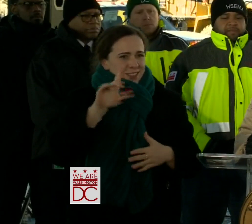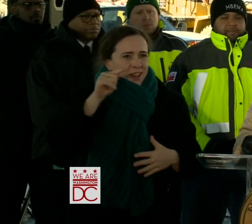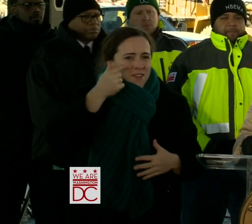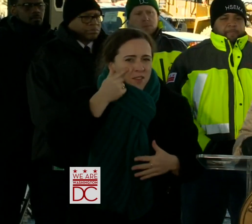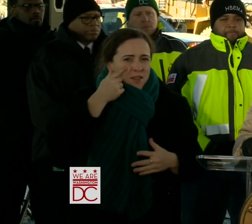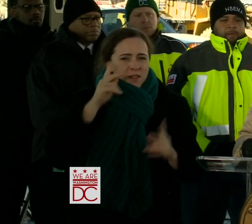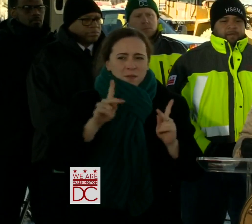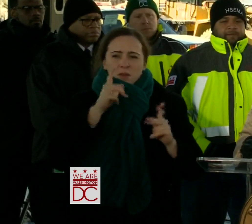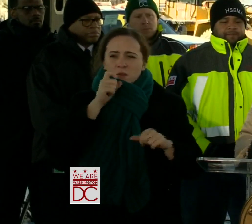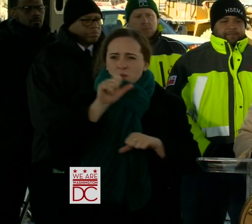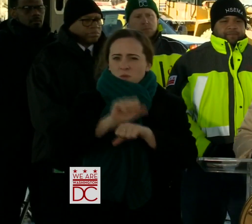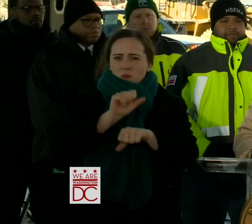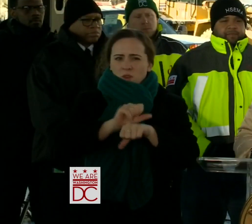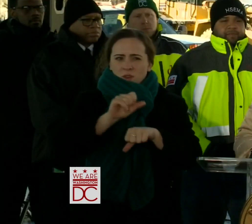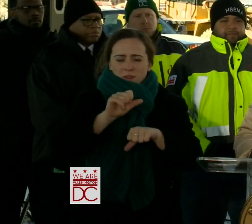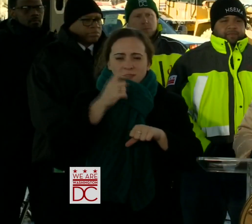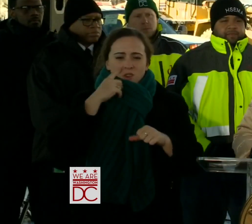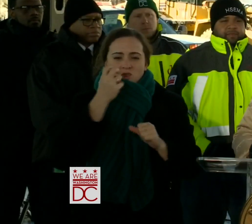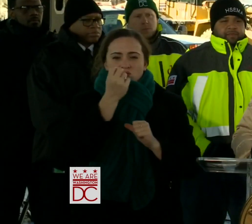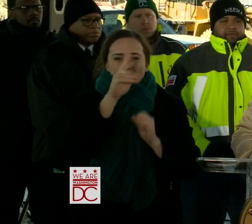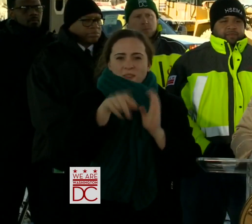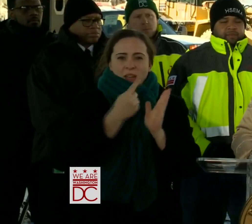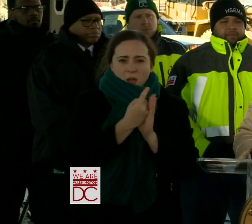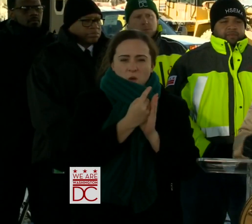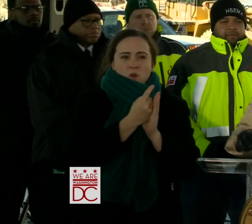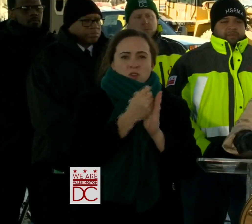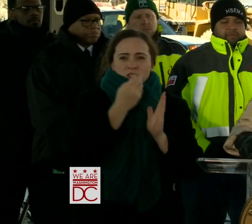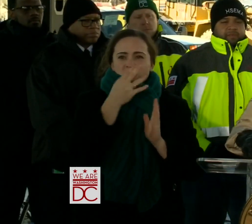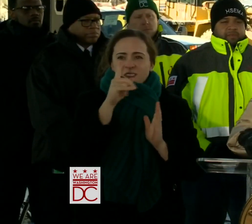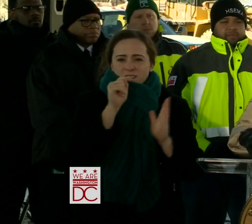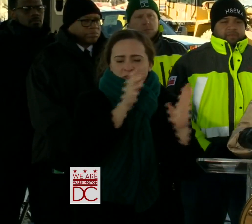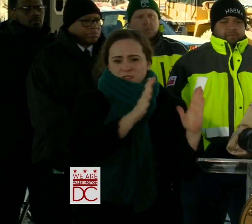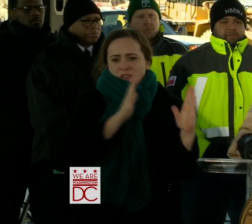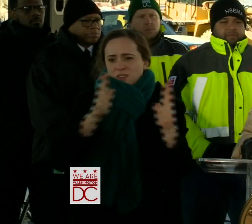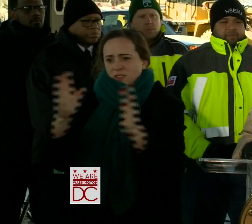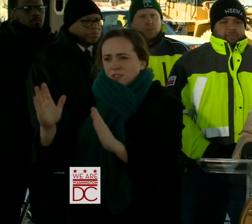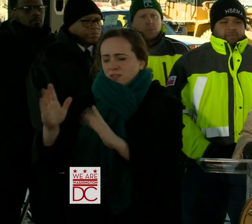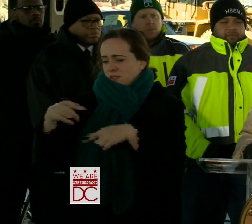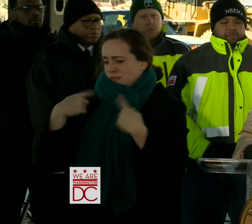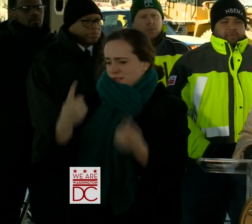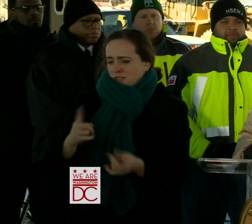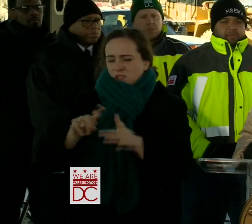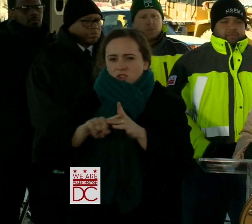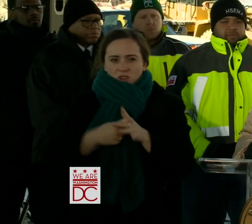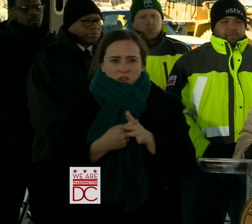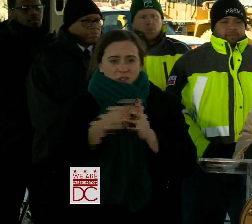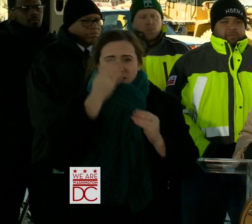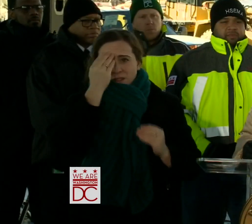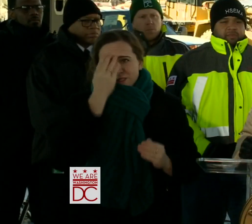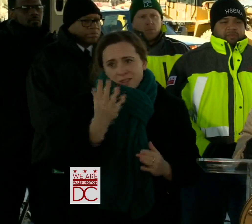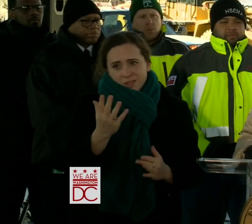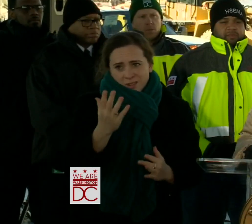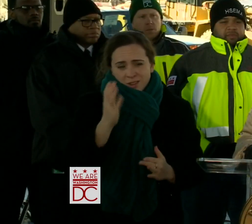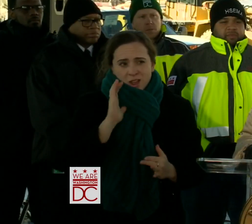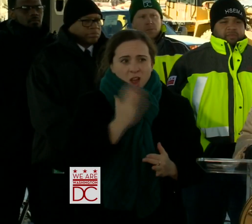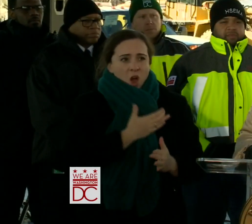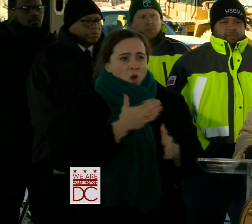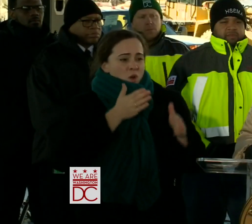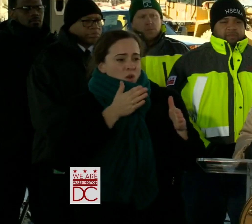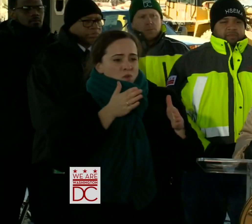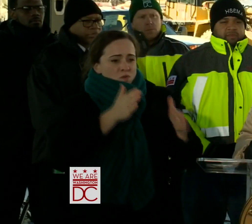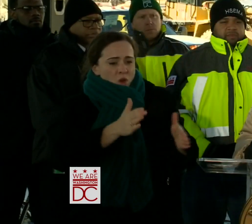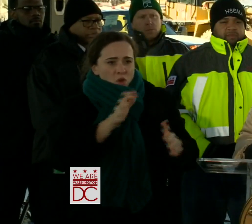who have been working on 12-hour shifts since this storm began. And I got to tell you, from our road